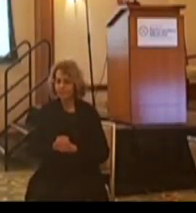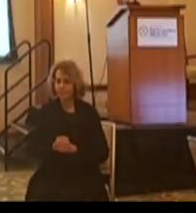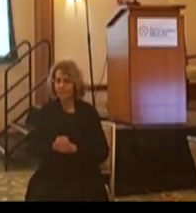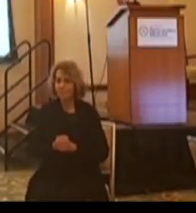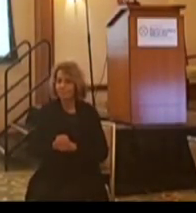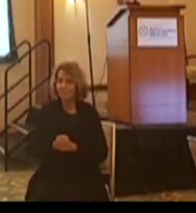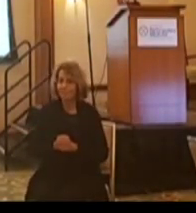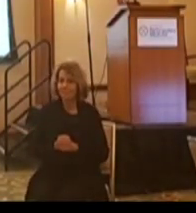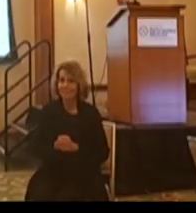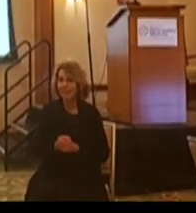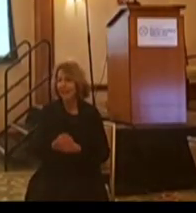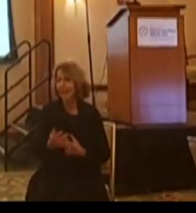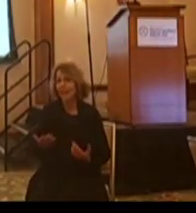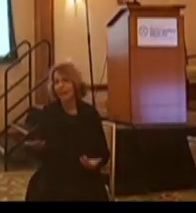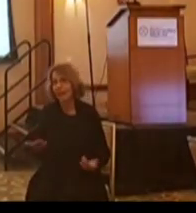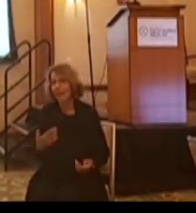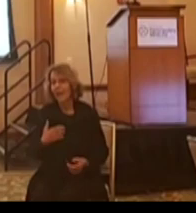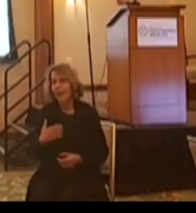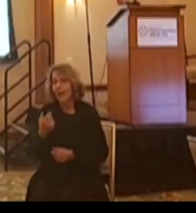that we have figured this out